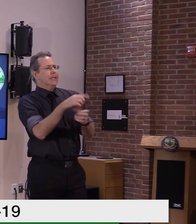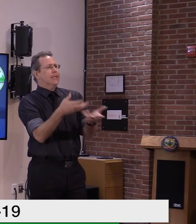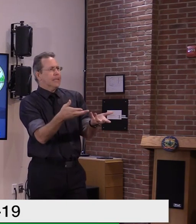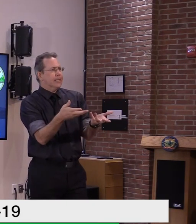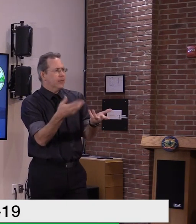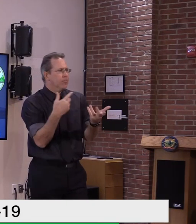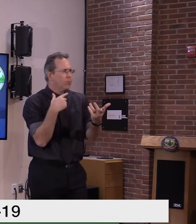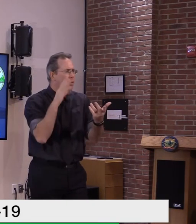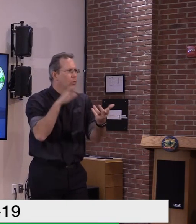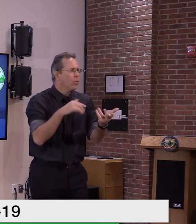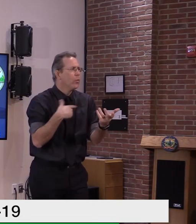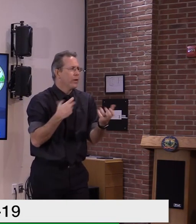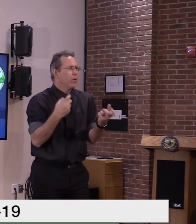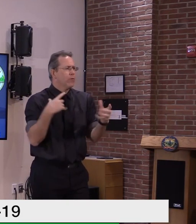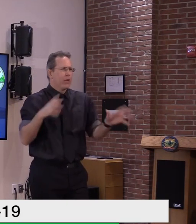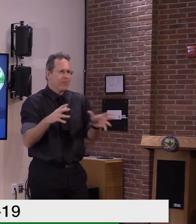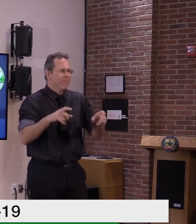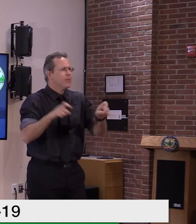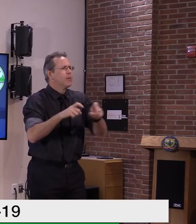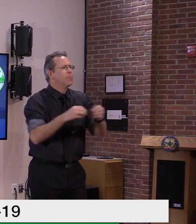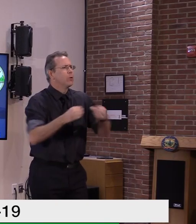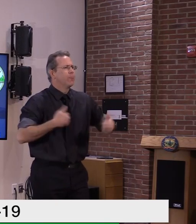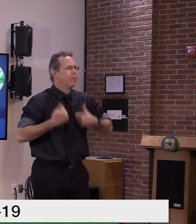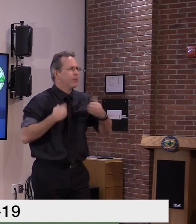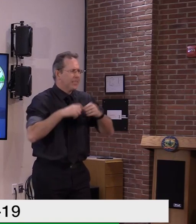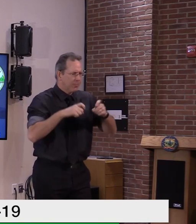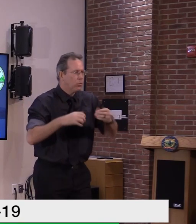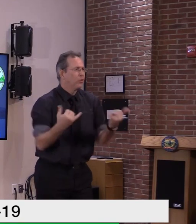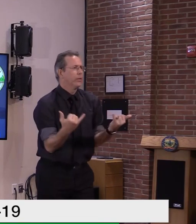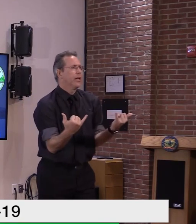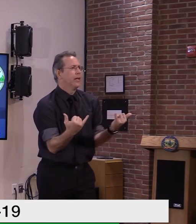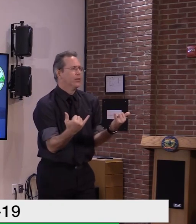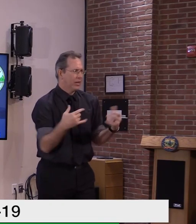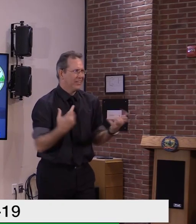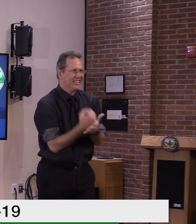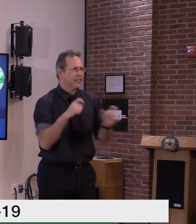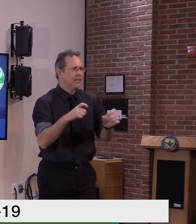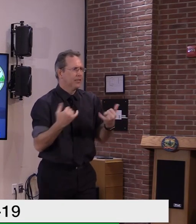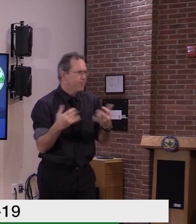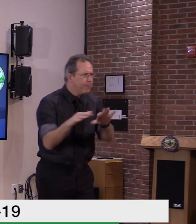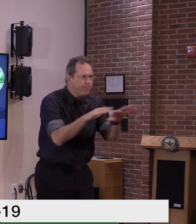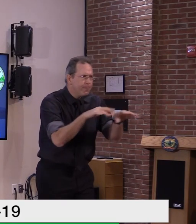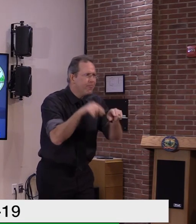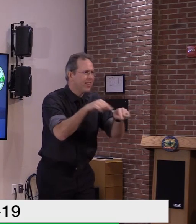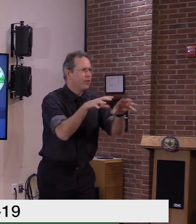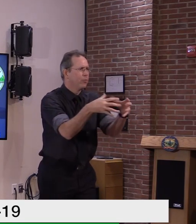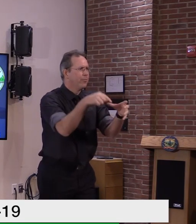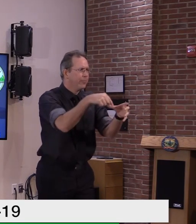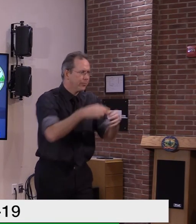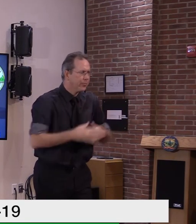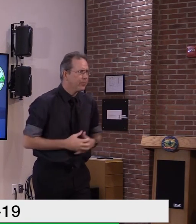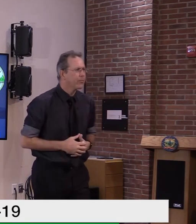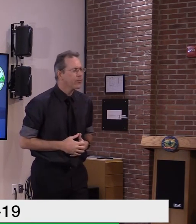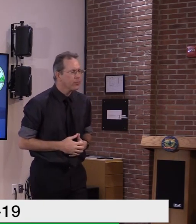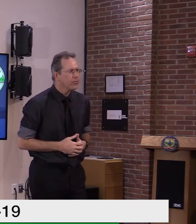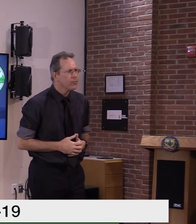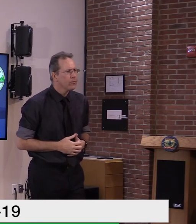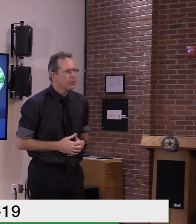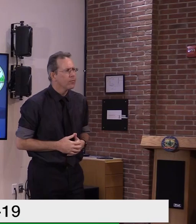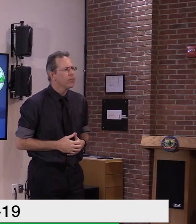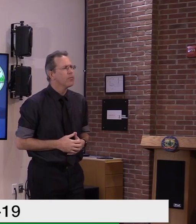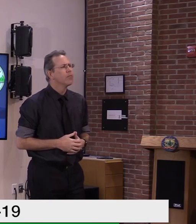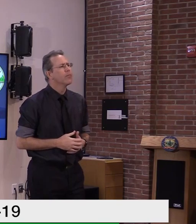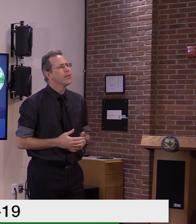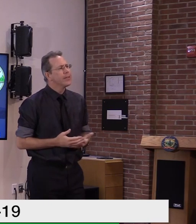we have scheduled tests this morning, actually, tests at that facility, facility-wide testing. So they will talk about that